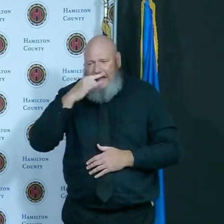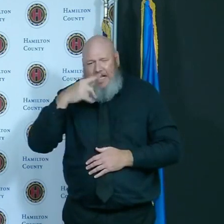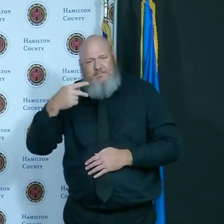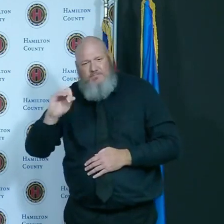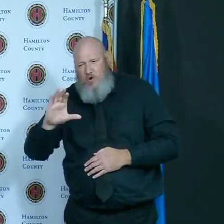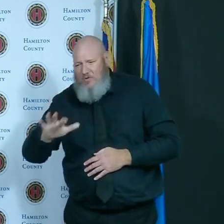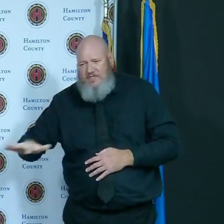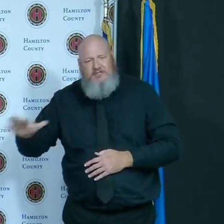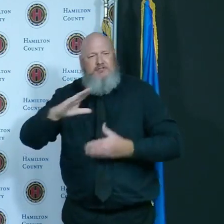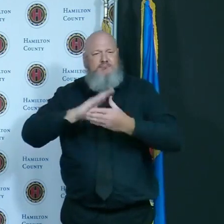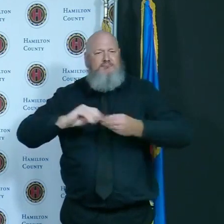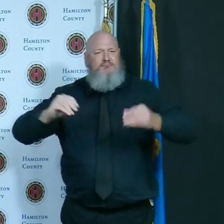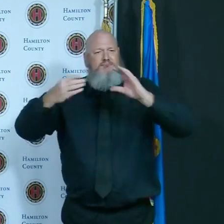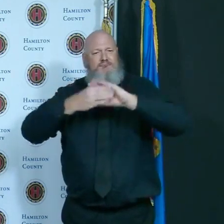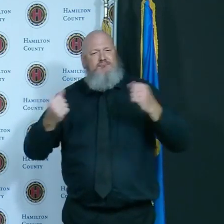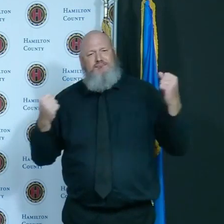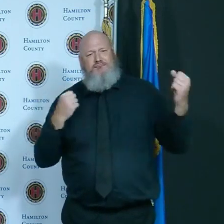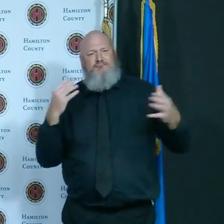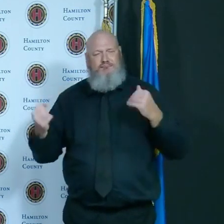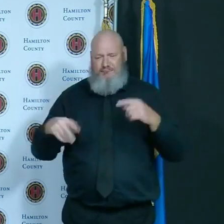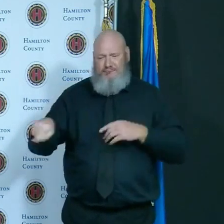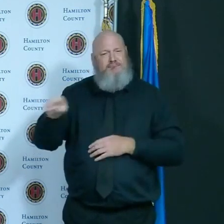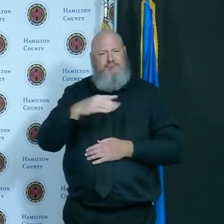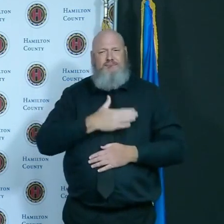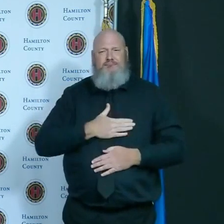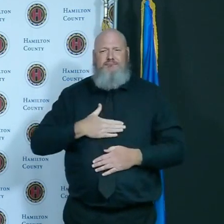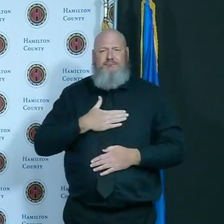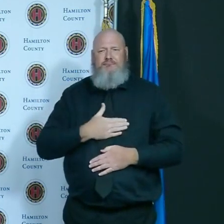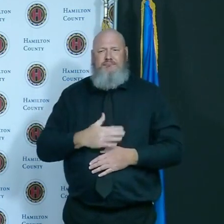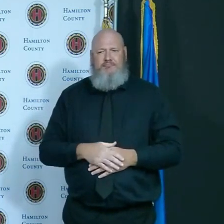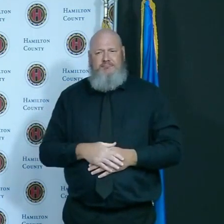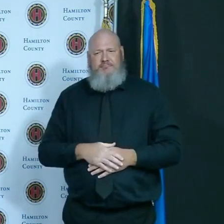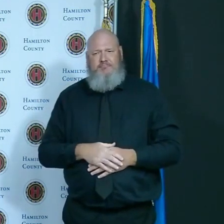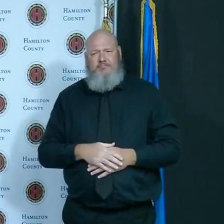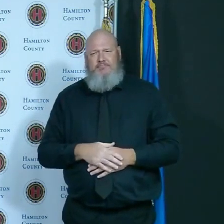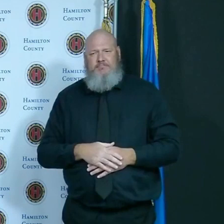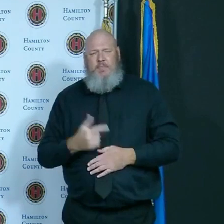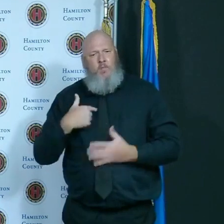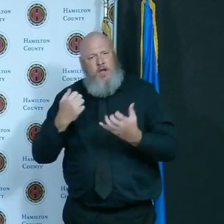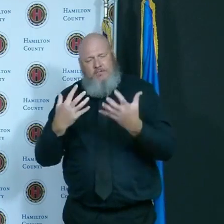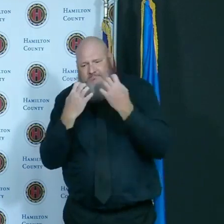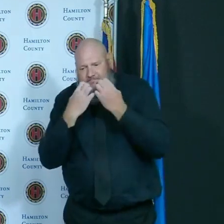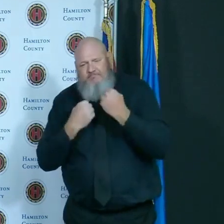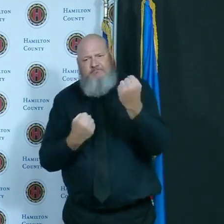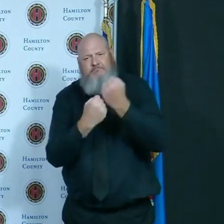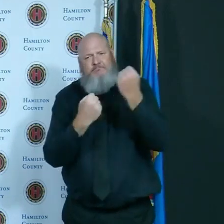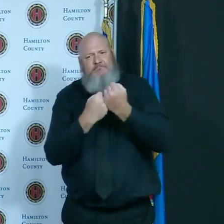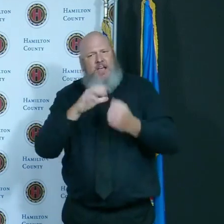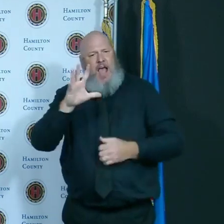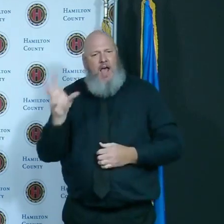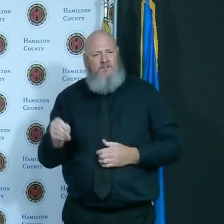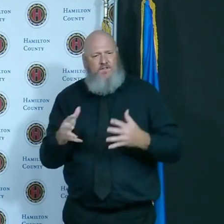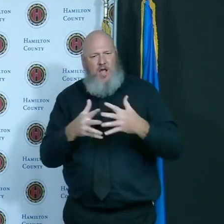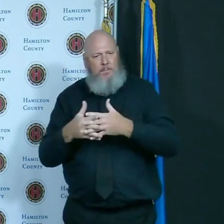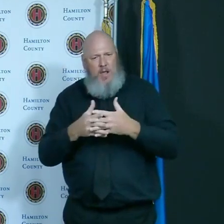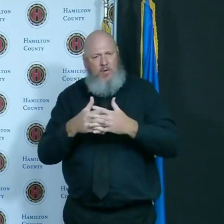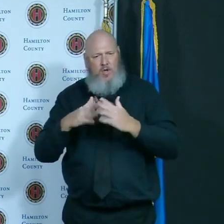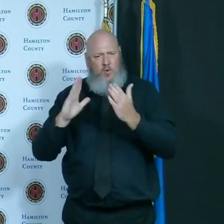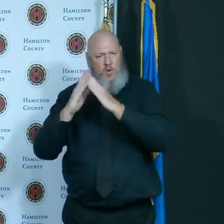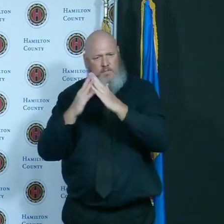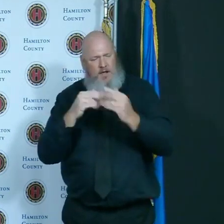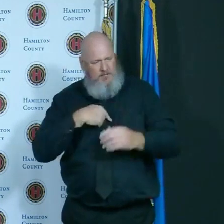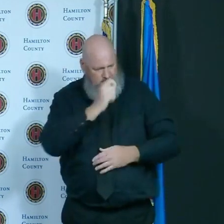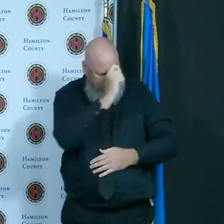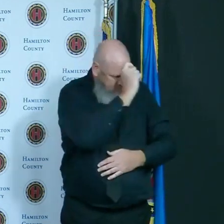to young African Americans in Hamilton County. It looks very cool, Victoria, very hats off. So want